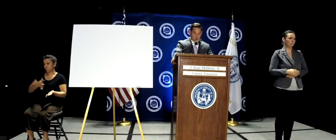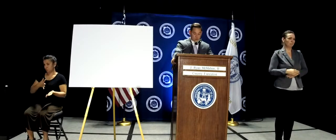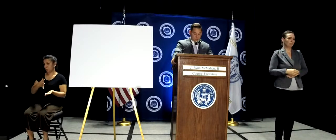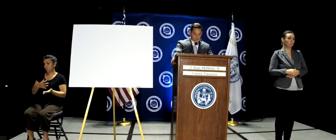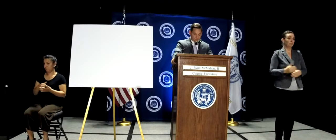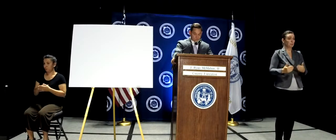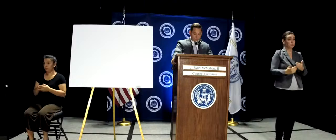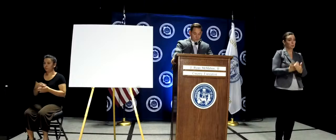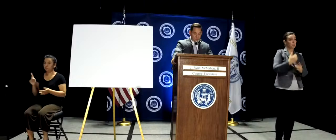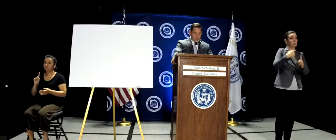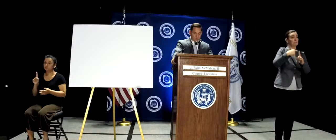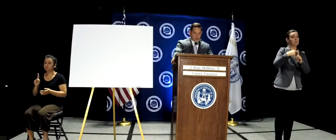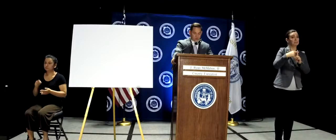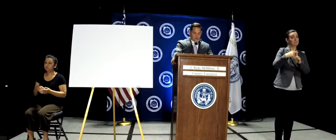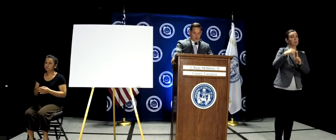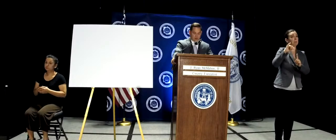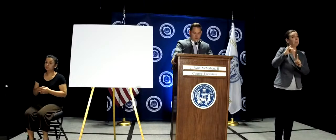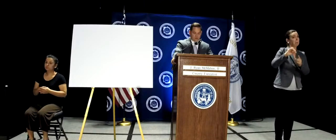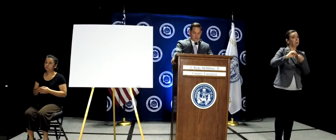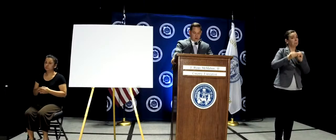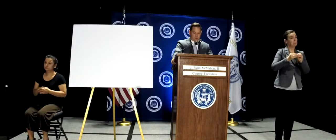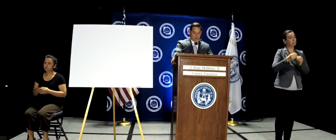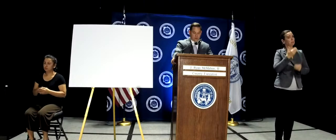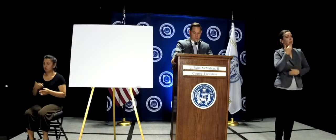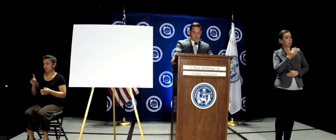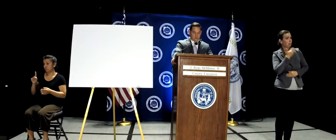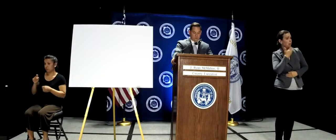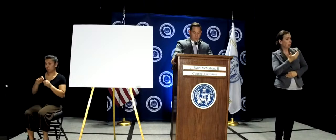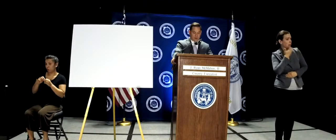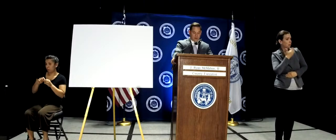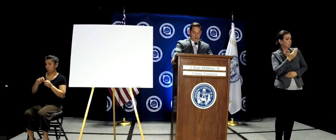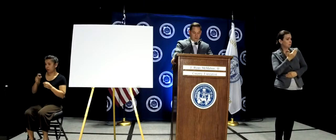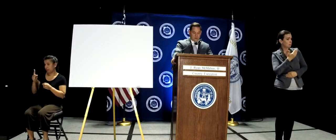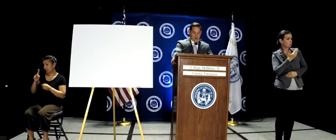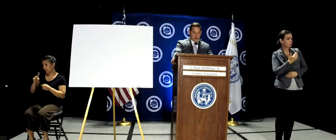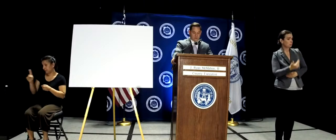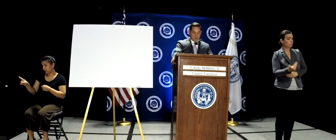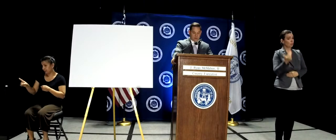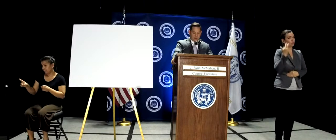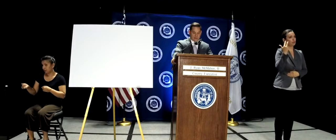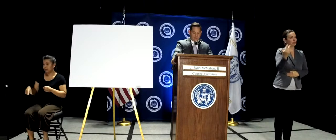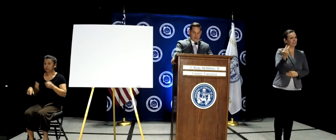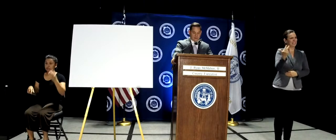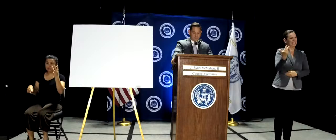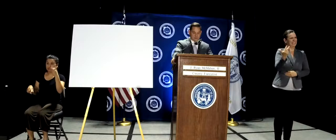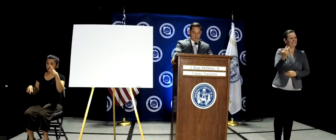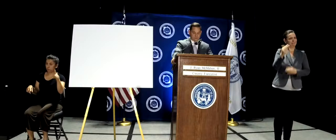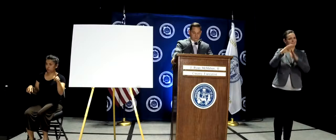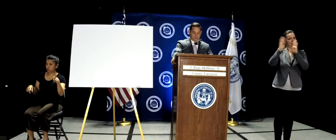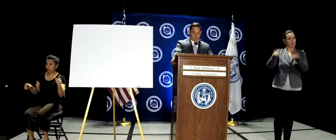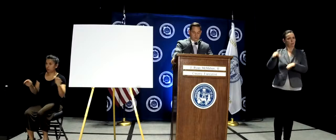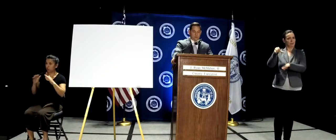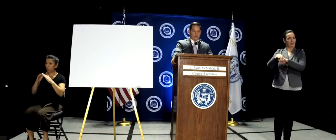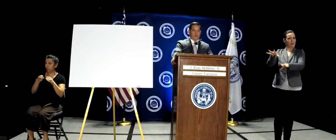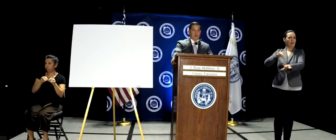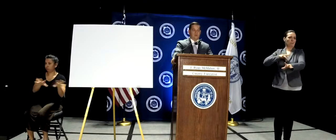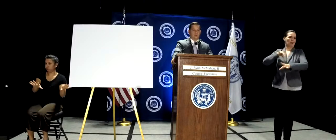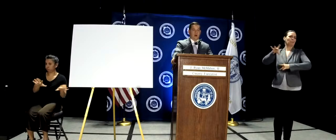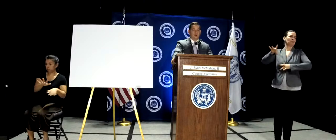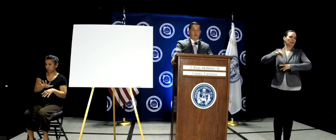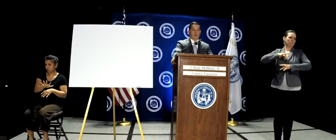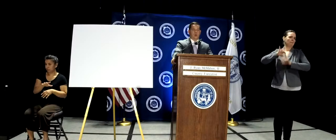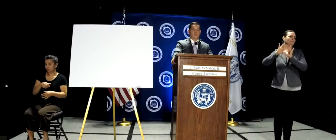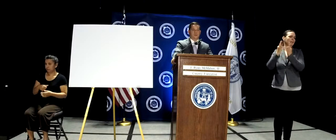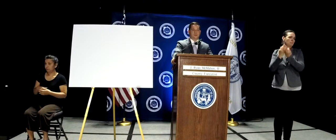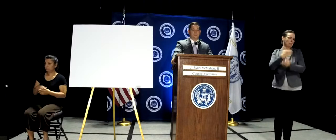good news. 3 of the 11 are related to household contacts. 2 of the 11